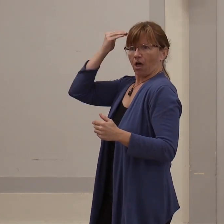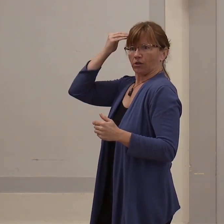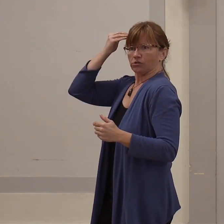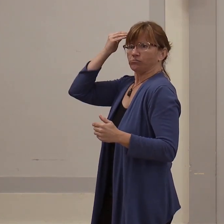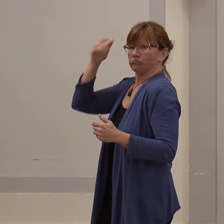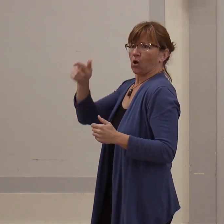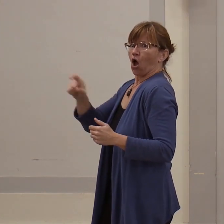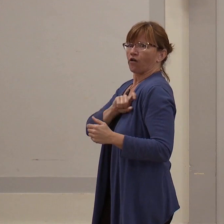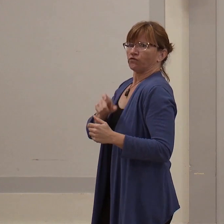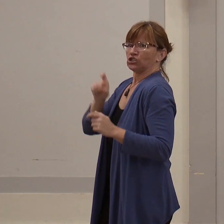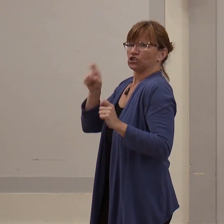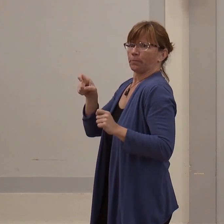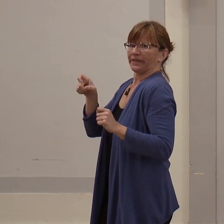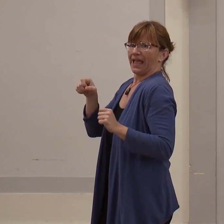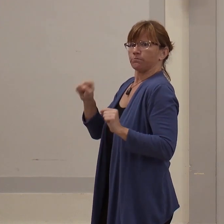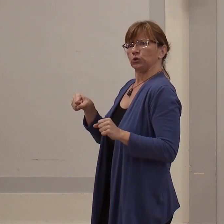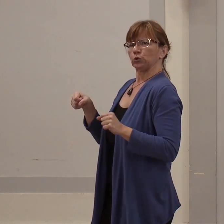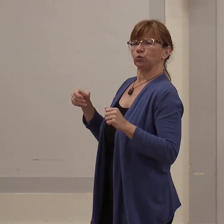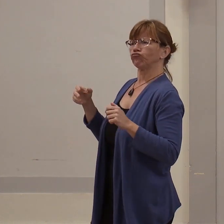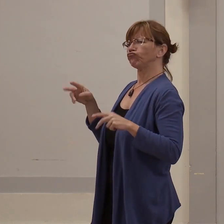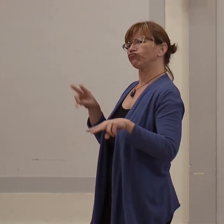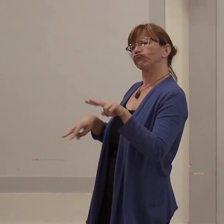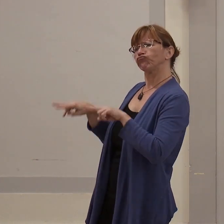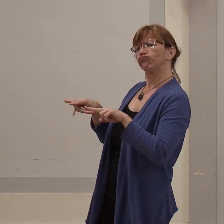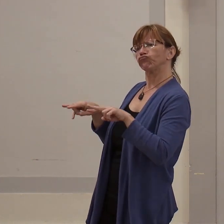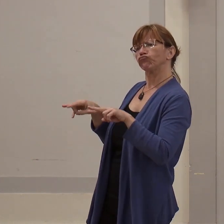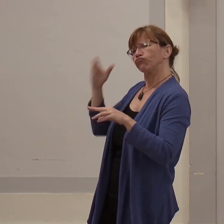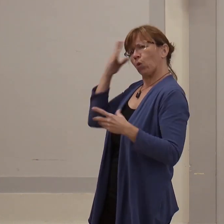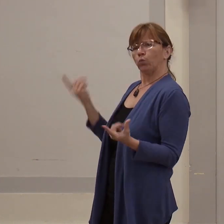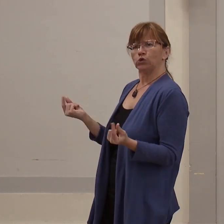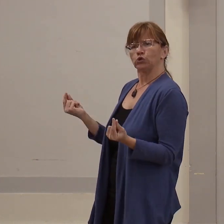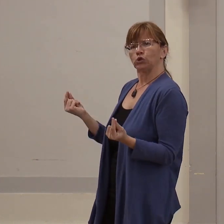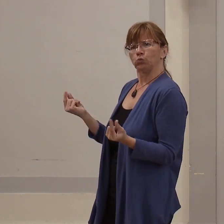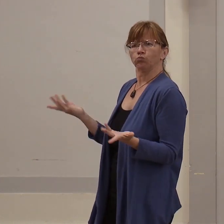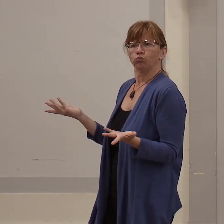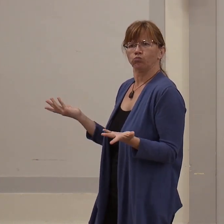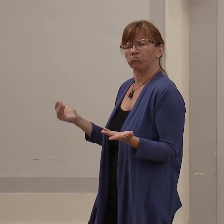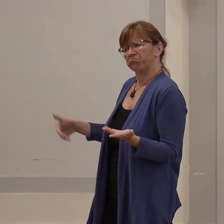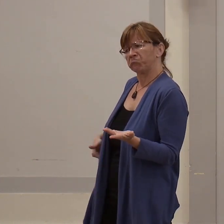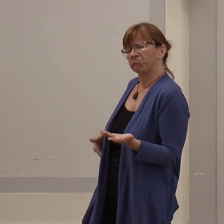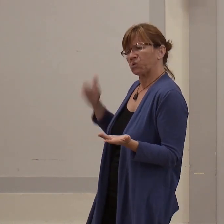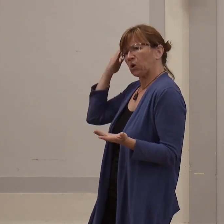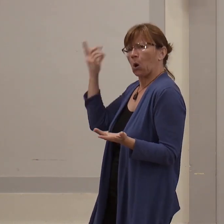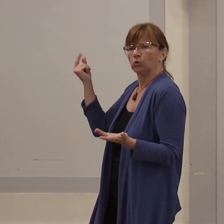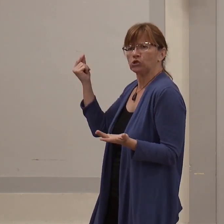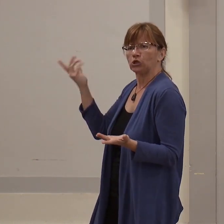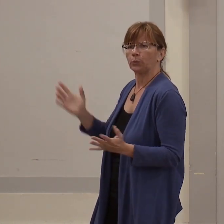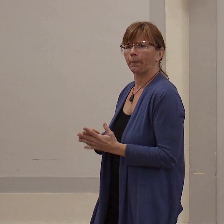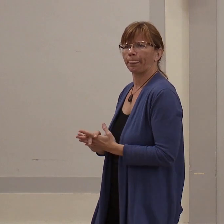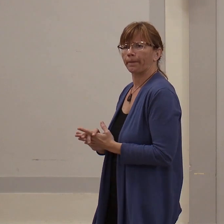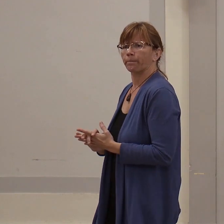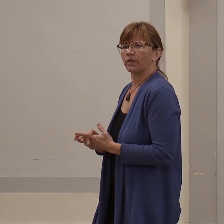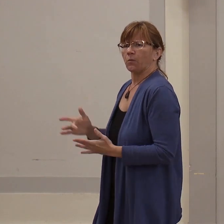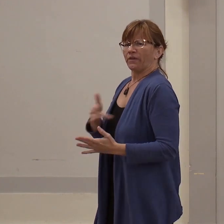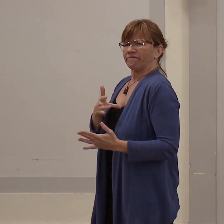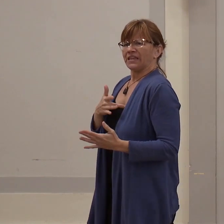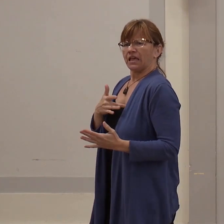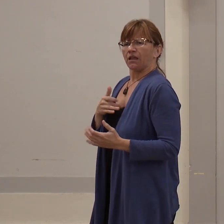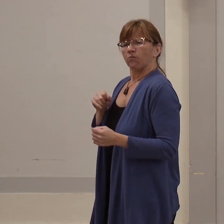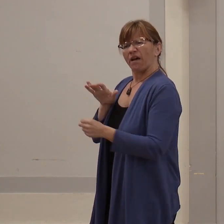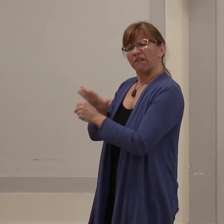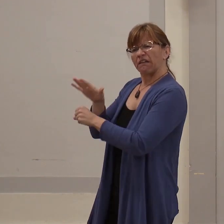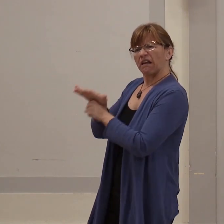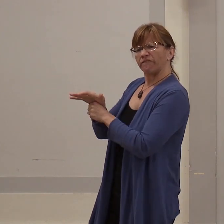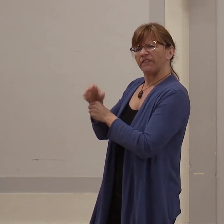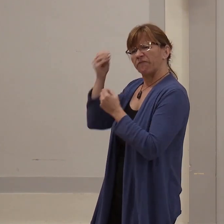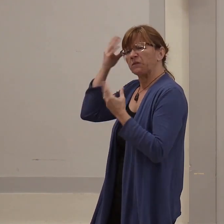of discretion in the field to be able to make those judgment calls, especially with some supervisory oversight. But we feel we've had enough information and enough